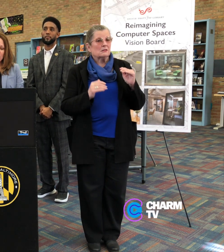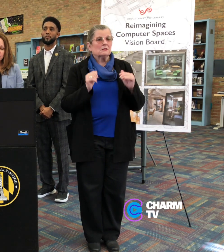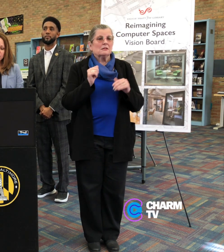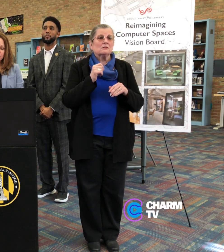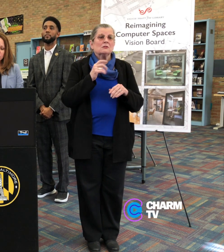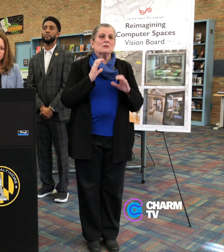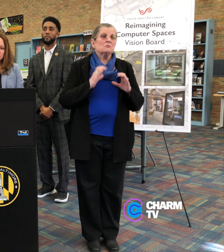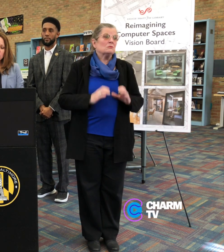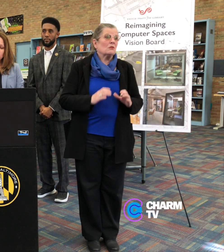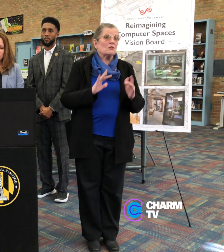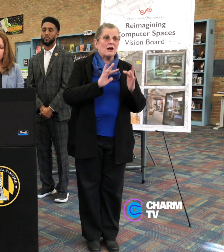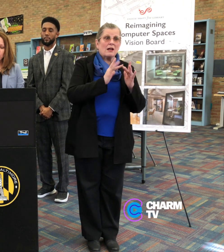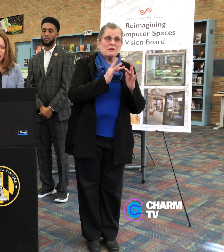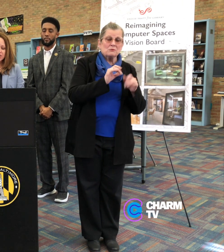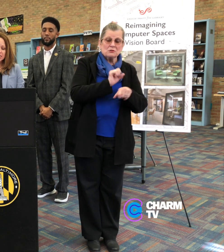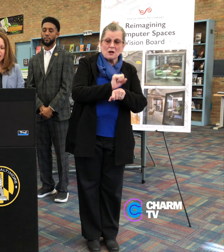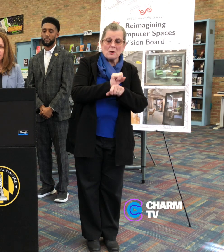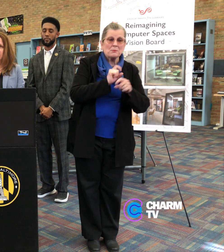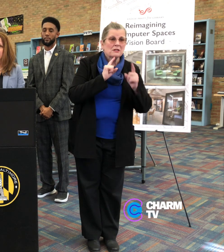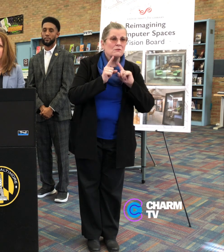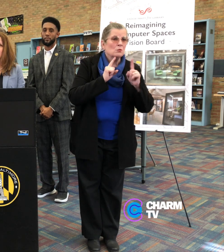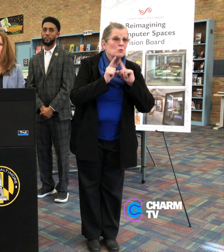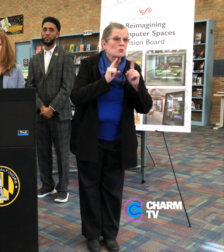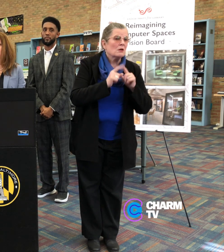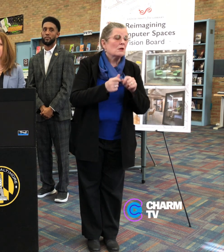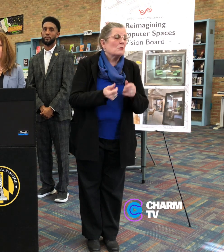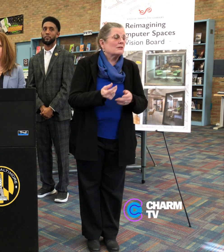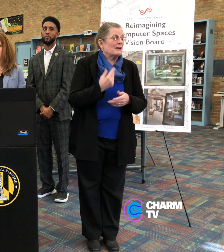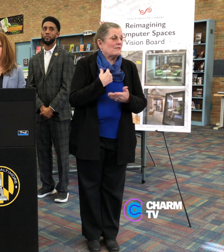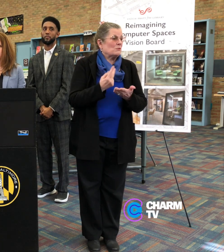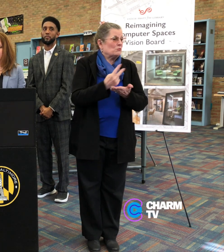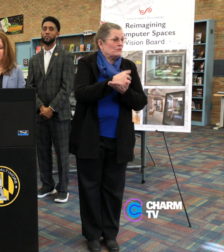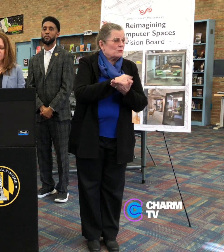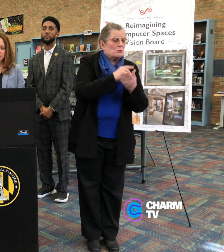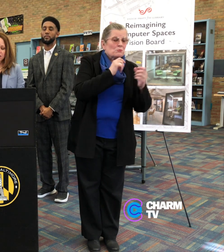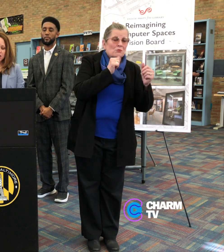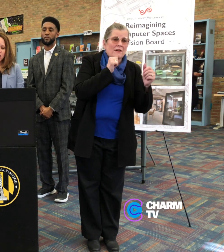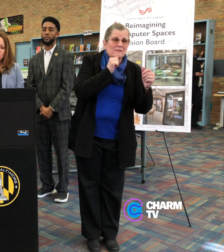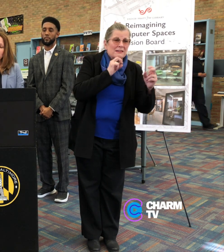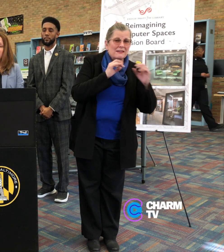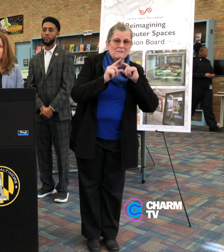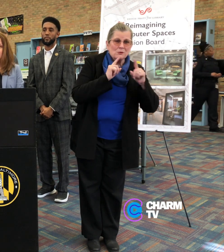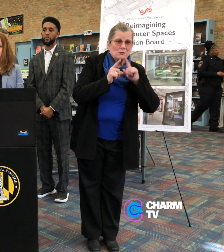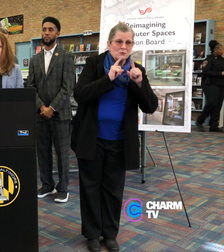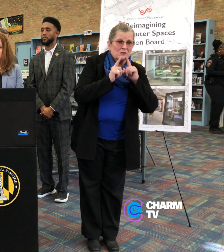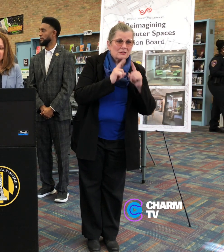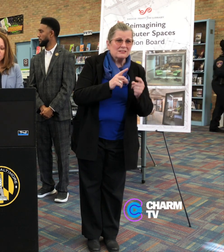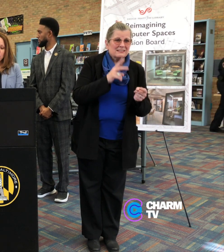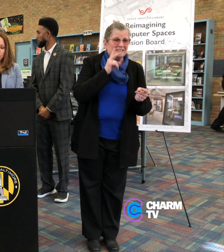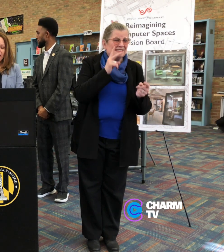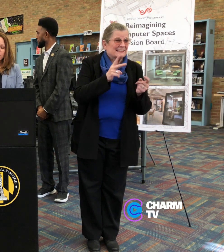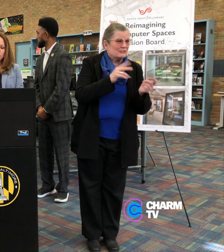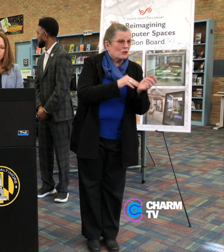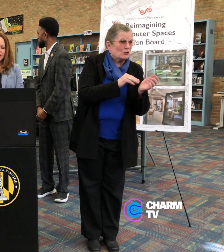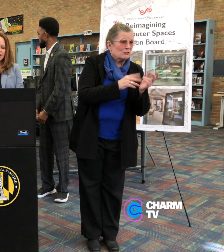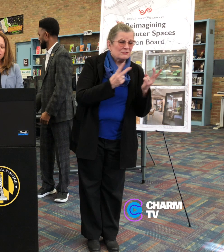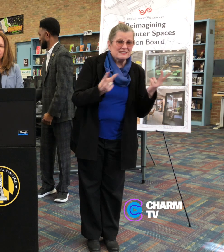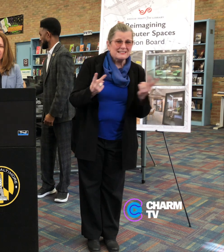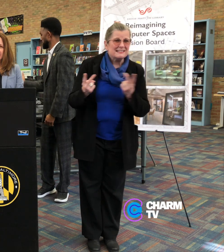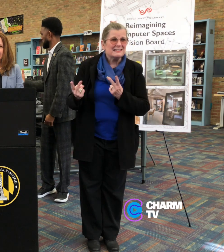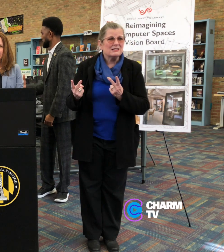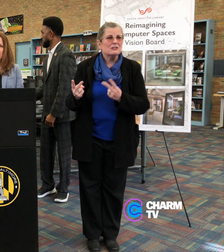virtual job interviews, review private documents, or have a telehealth visit. With this funding, Pratt will